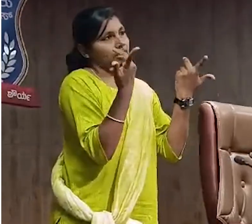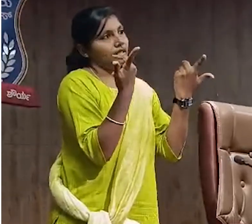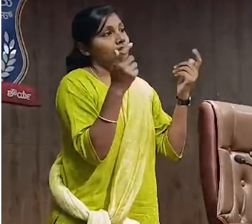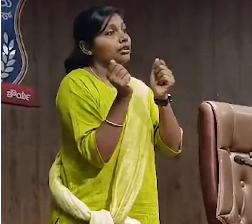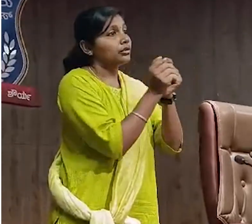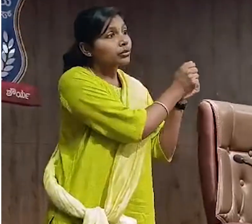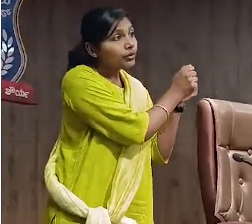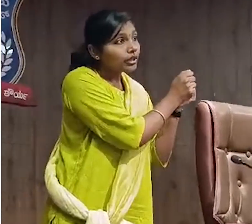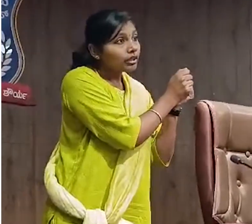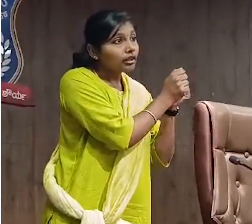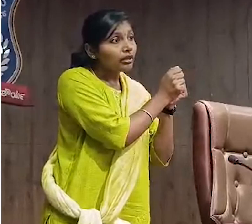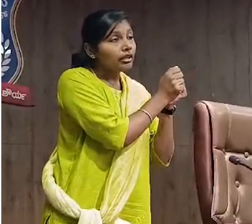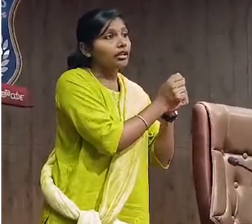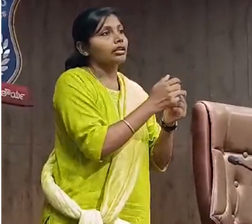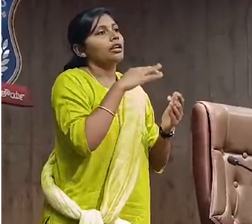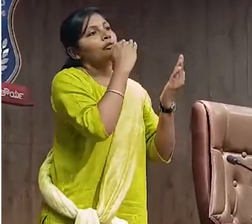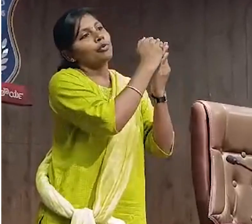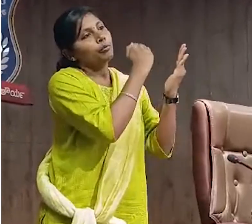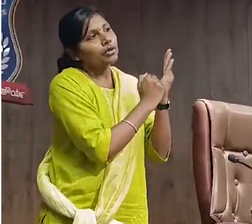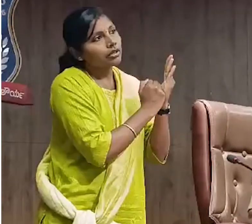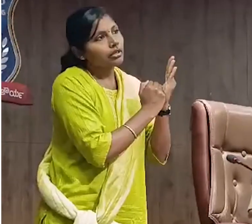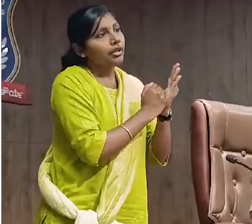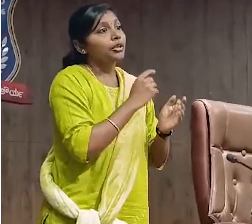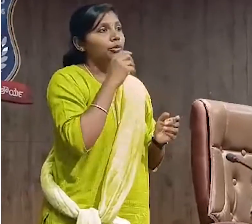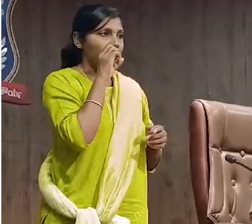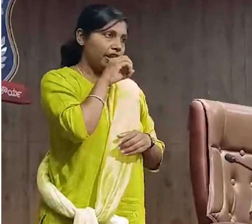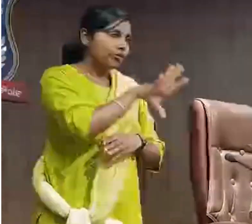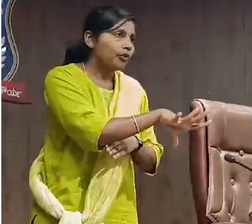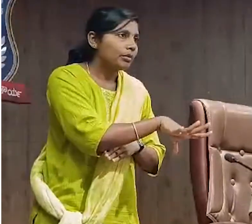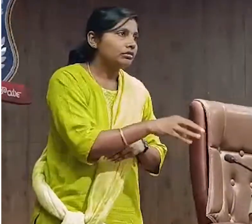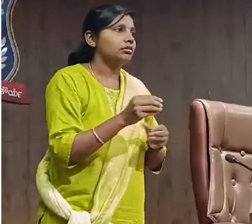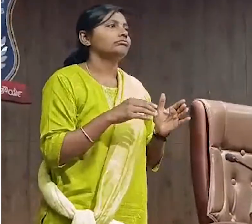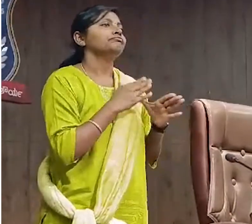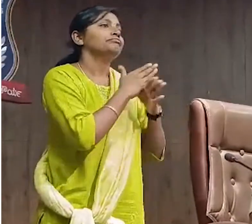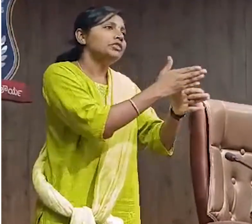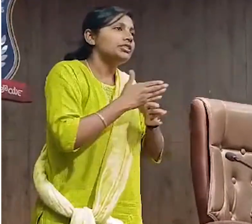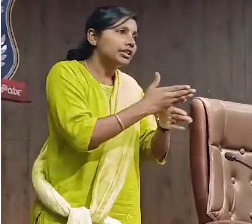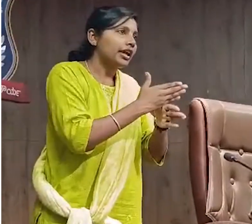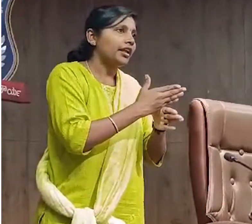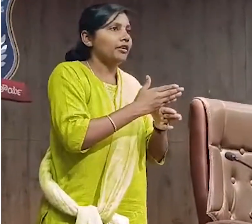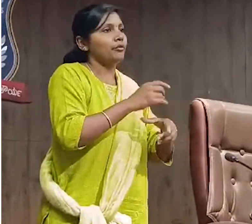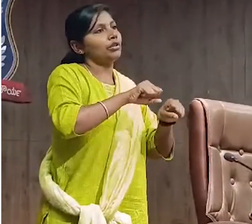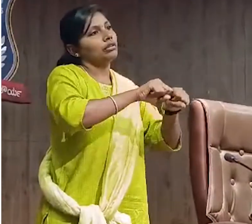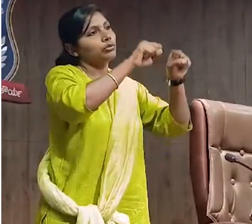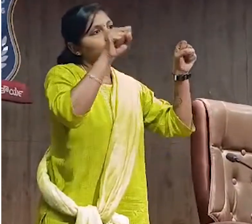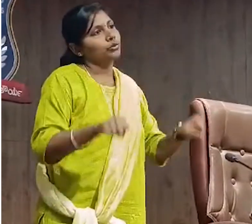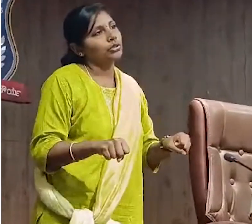Language Day by calling one NGO, that is Vishesh, who are spreading this message of how to communicate